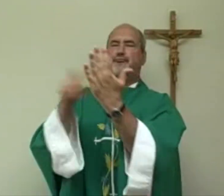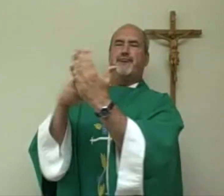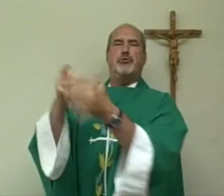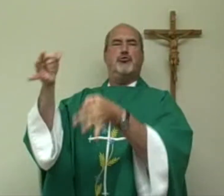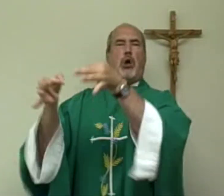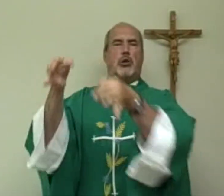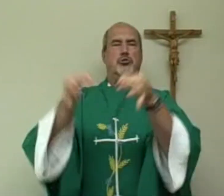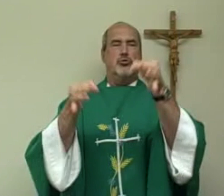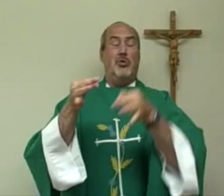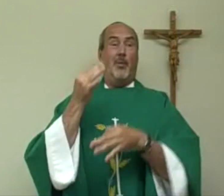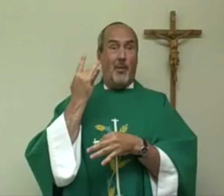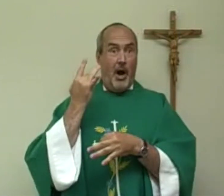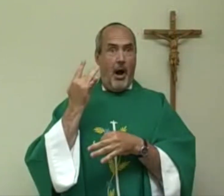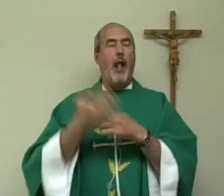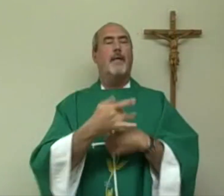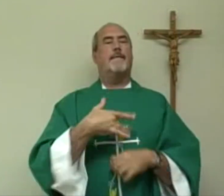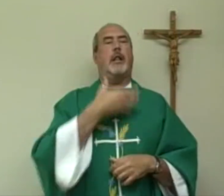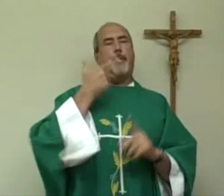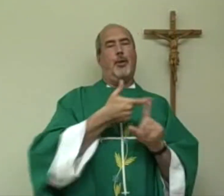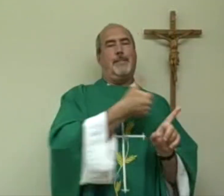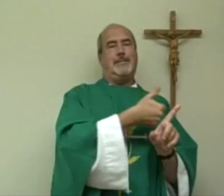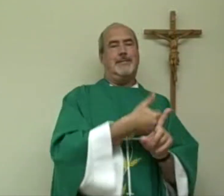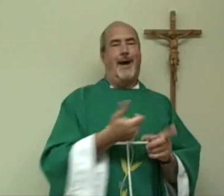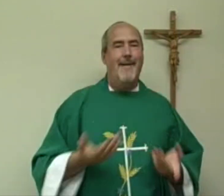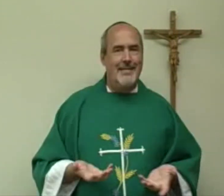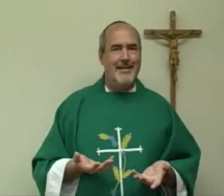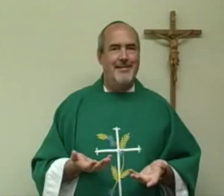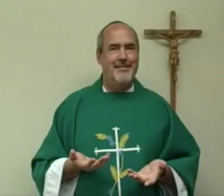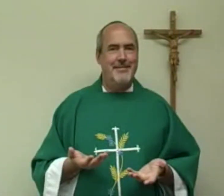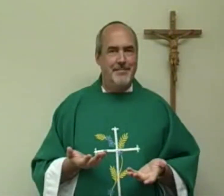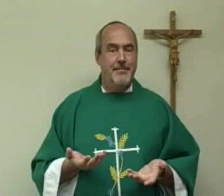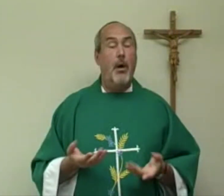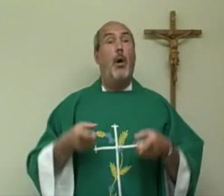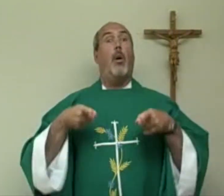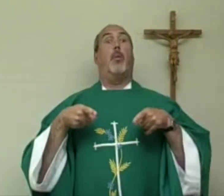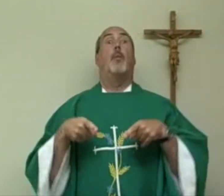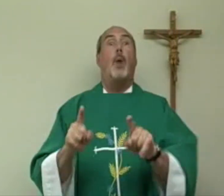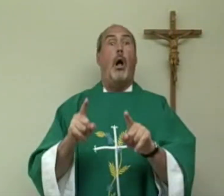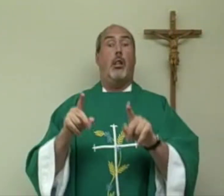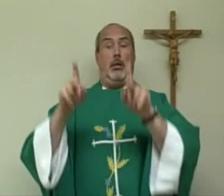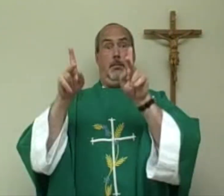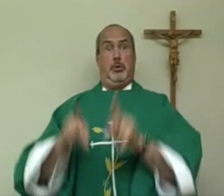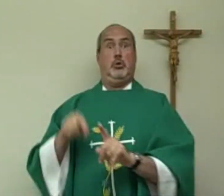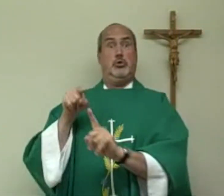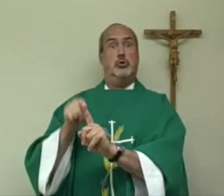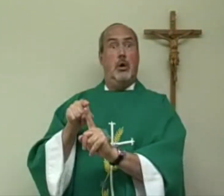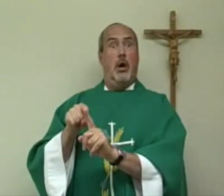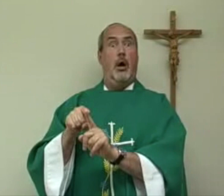inferiority. So when they judge and criticize other people, it helps them feel better about themselves.